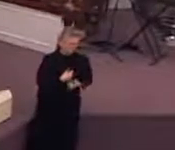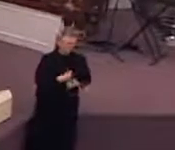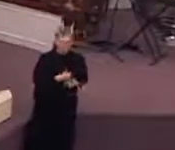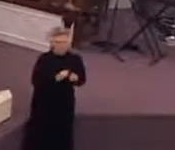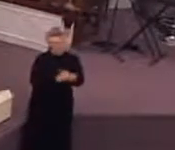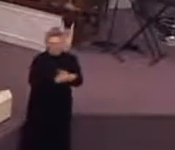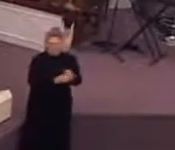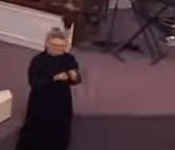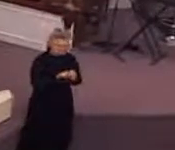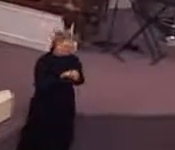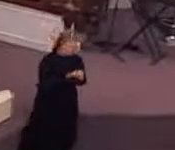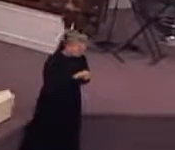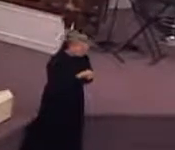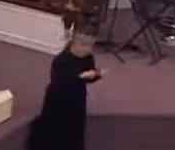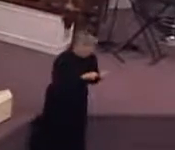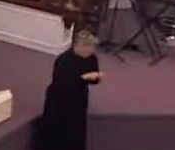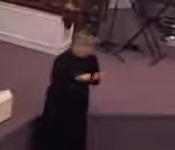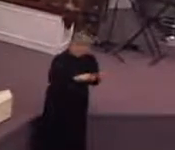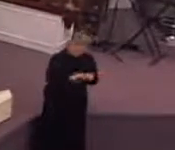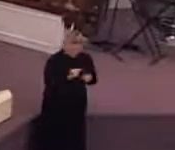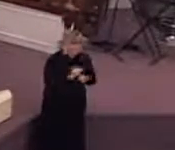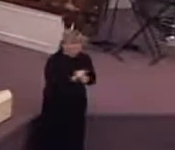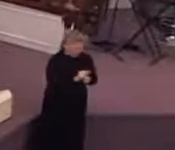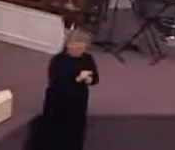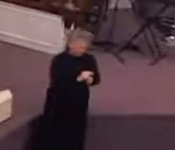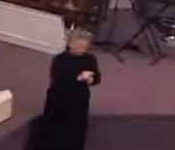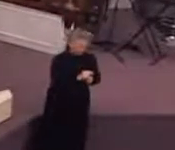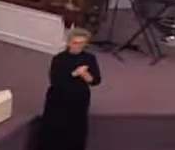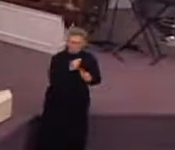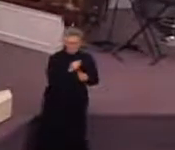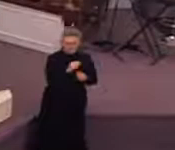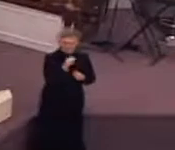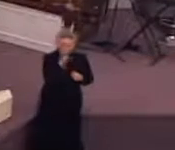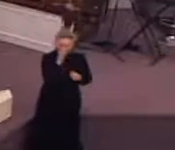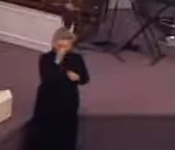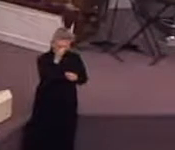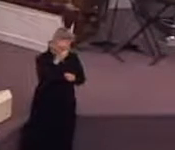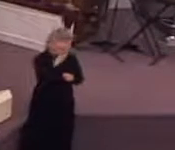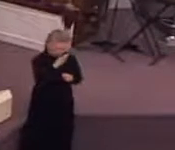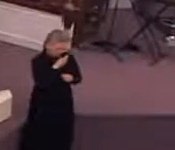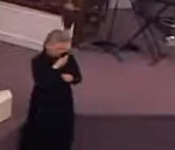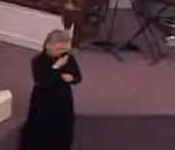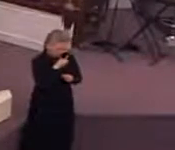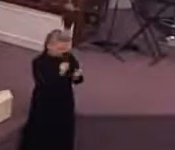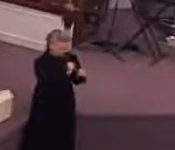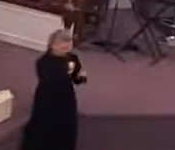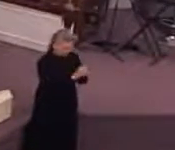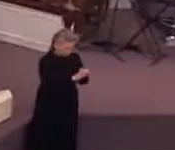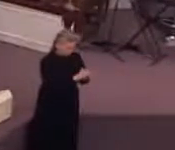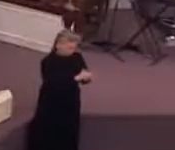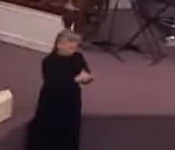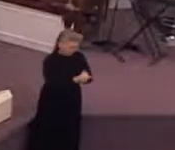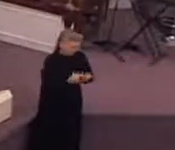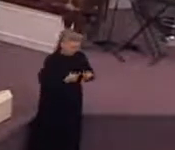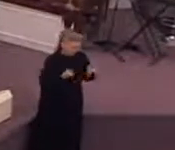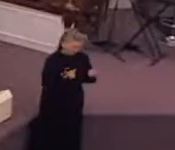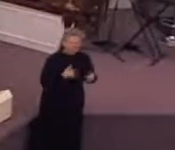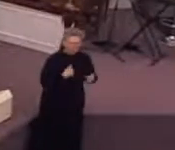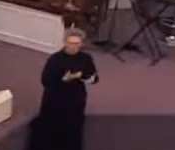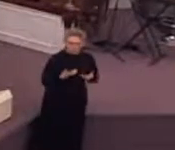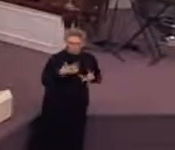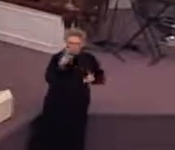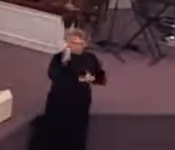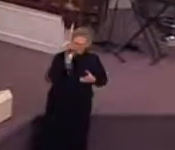and schisms and little things. It's the little foxes that spoil the vine. I want us to have the greatest